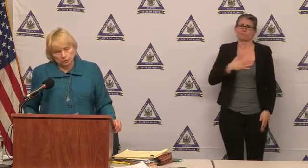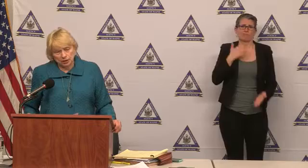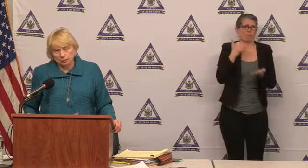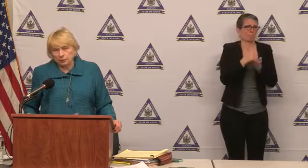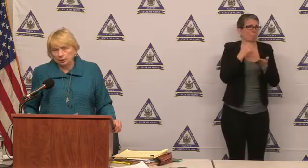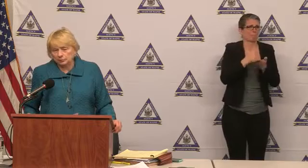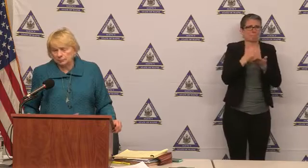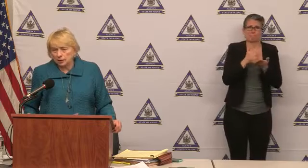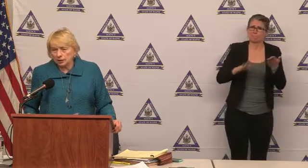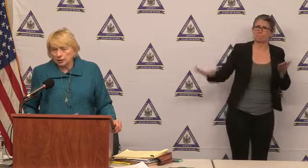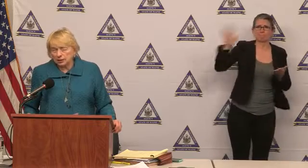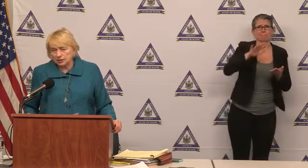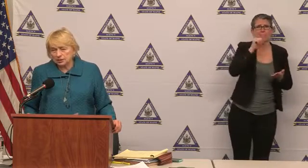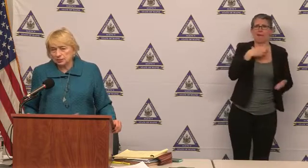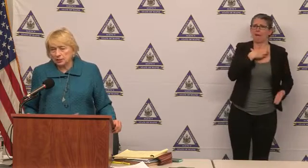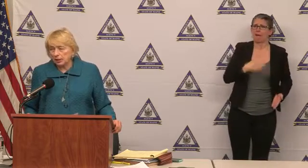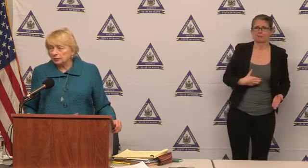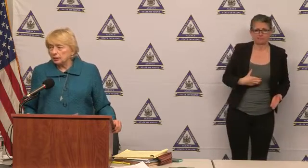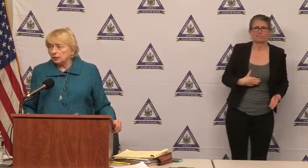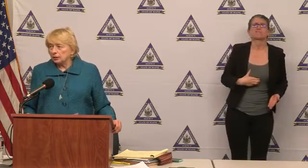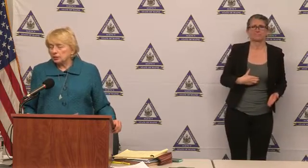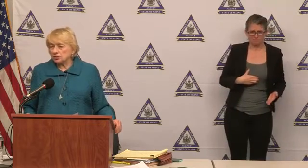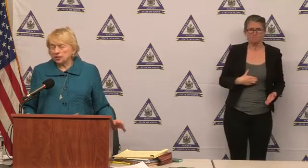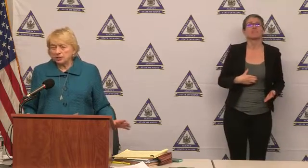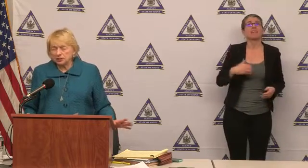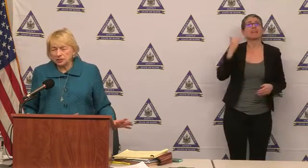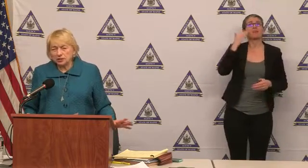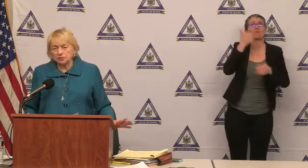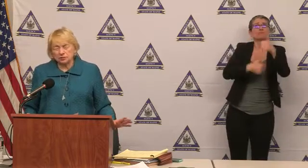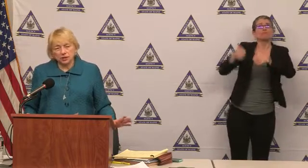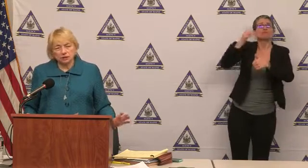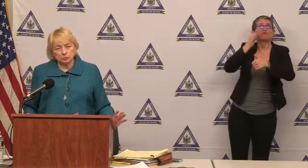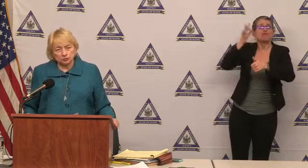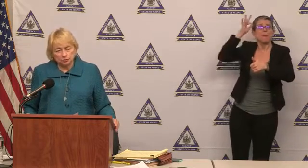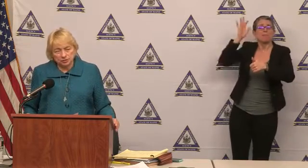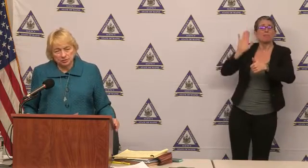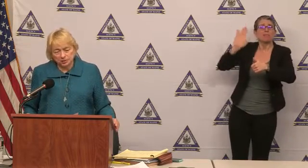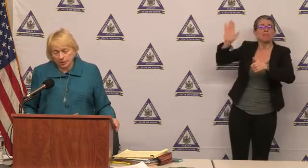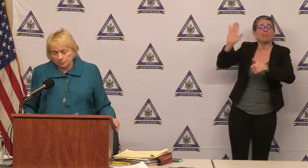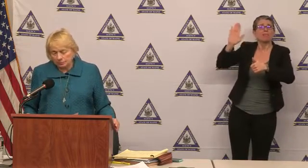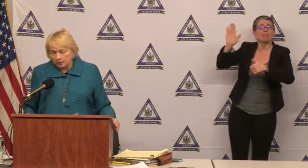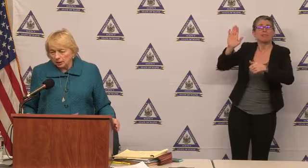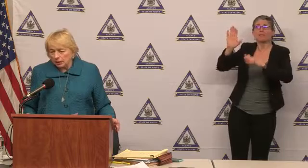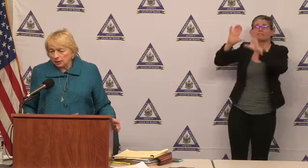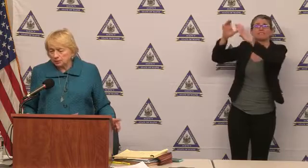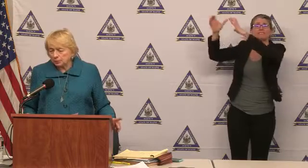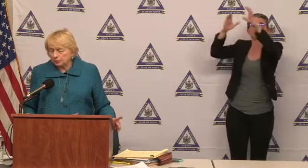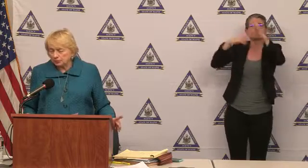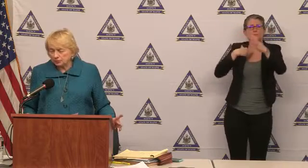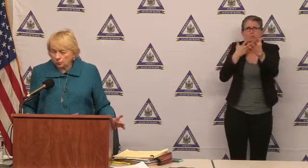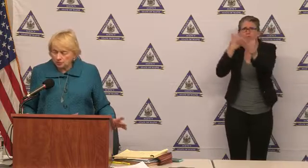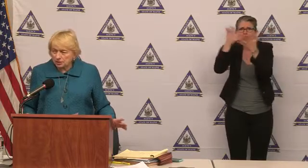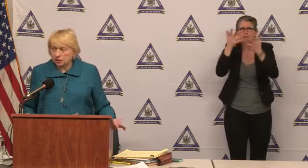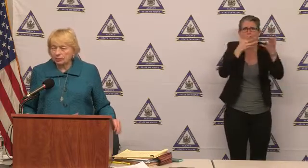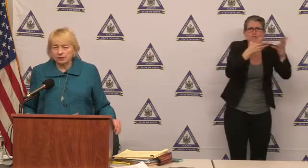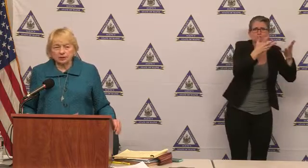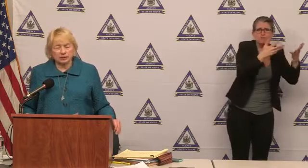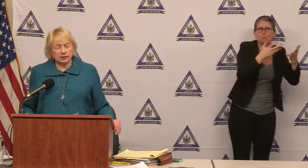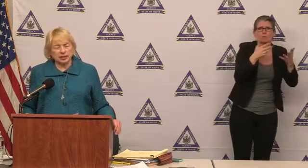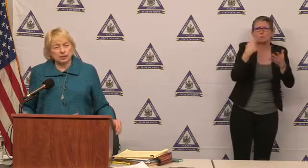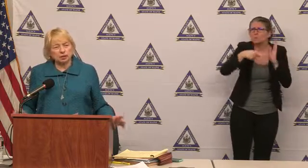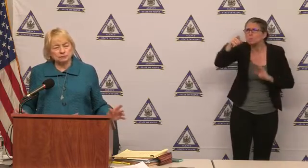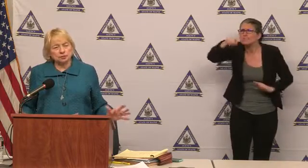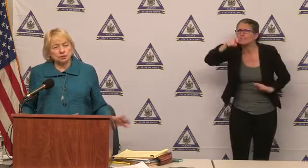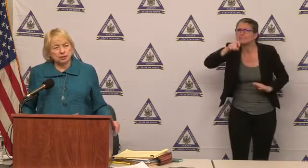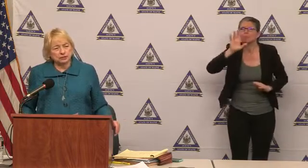four tribal entities in Maine and sought their needs, and we're addressing them. I spoke for the fourth time, I think. I